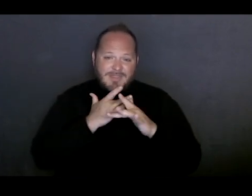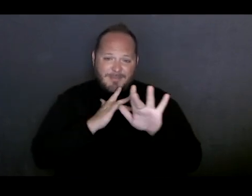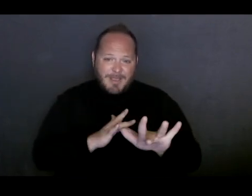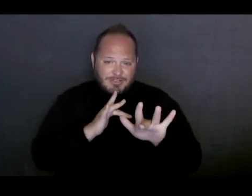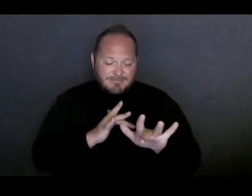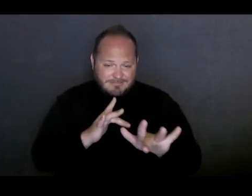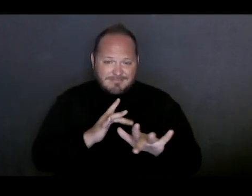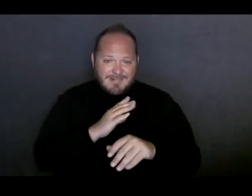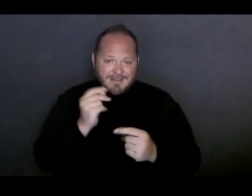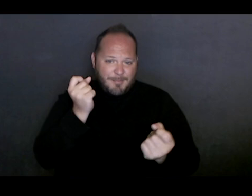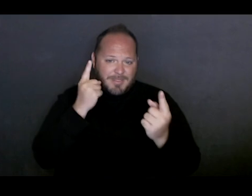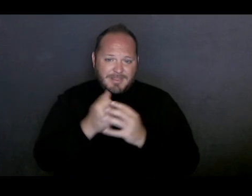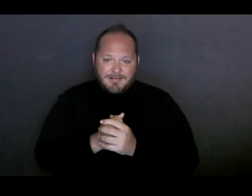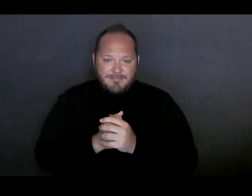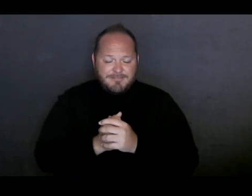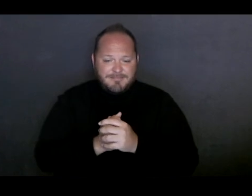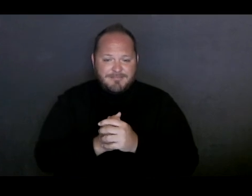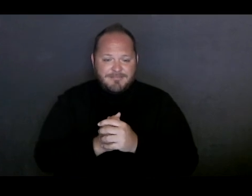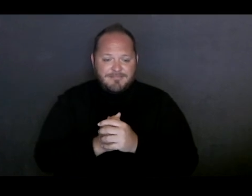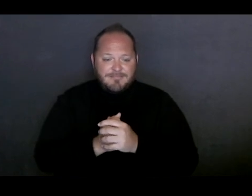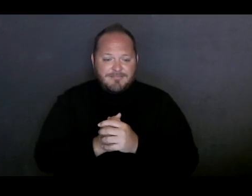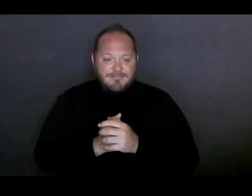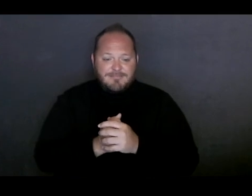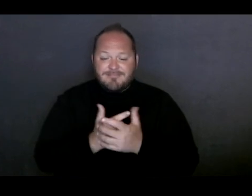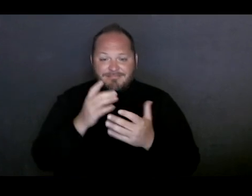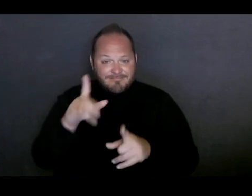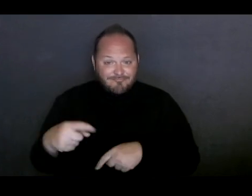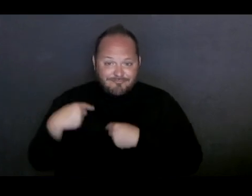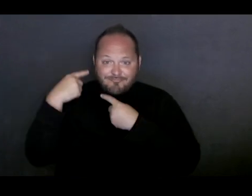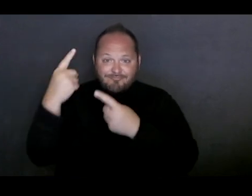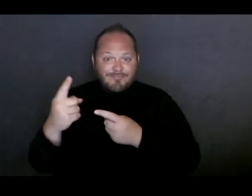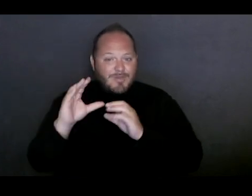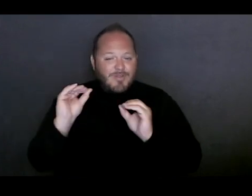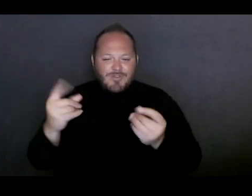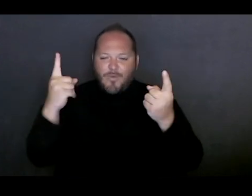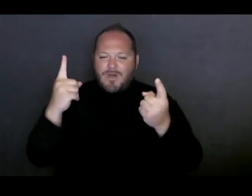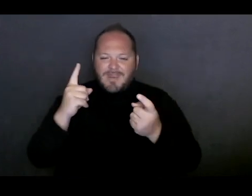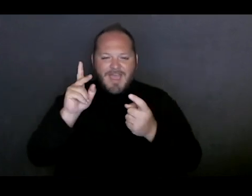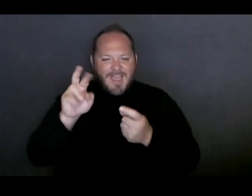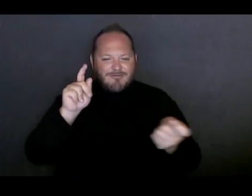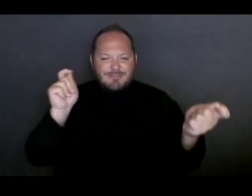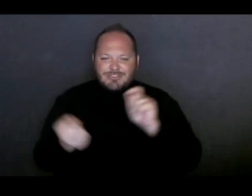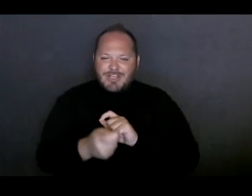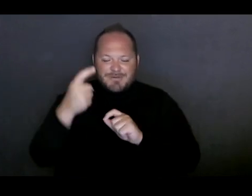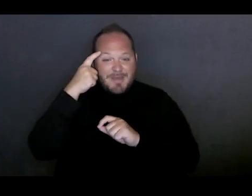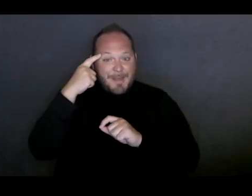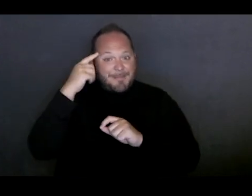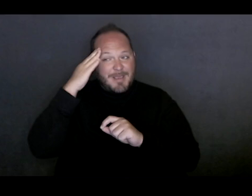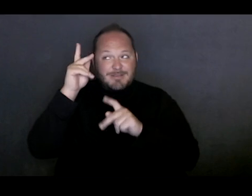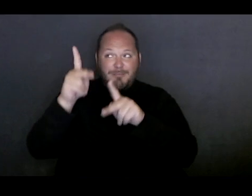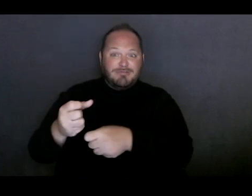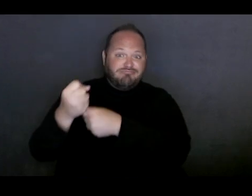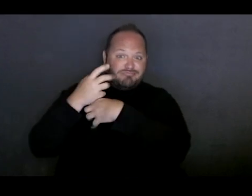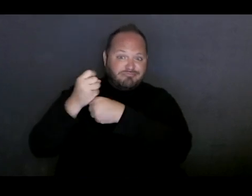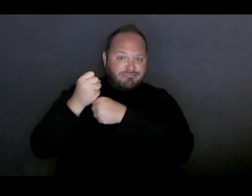It turns out nobody has ever changed their mind because somebody yelled at them and called them nasty names. It's not a very persuasive technique.